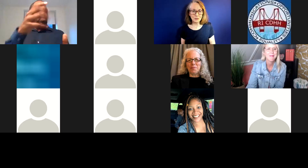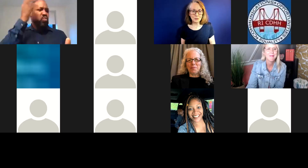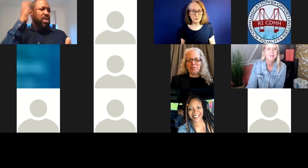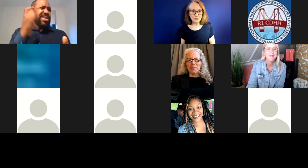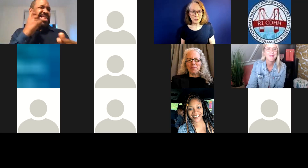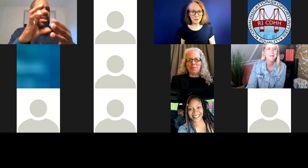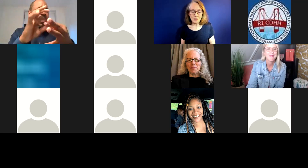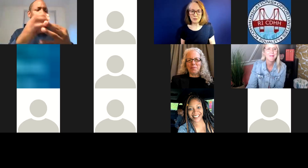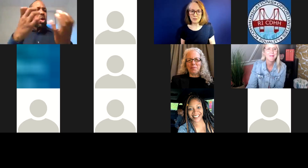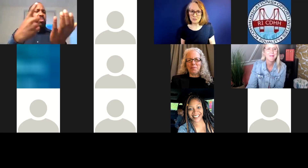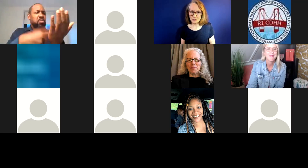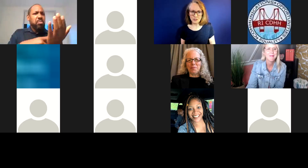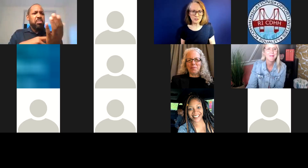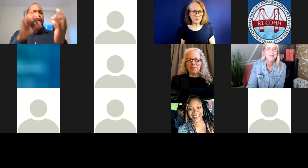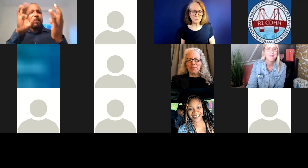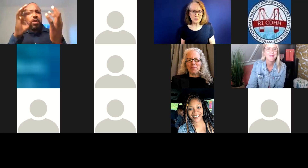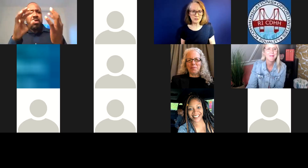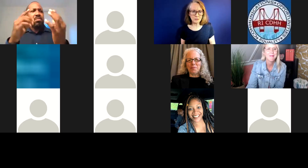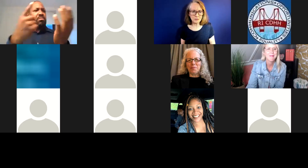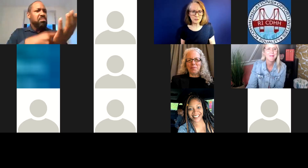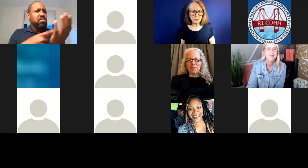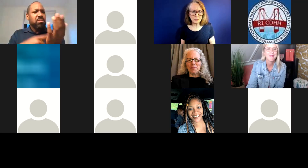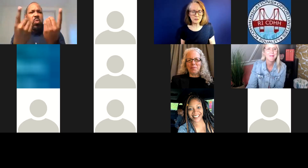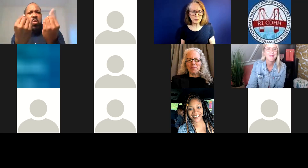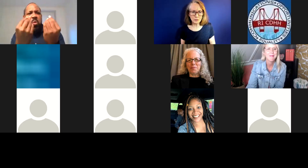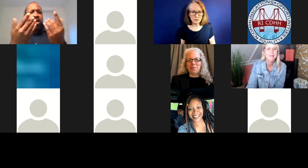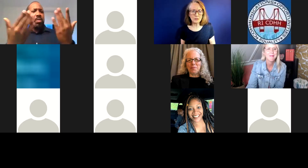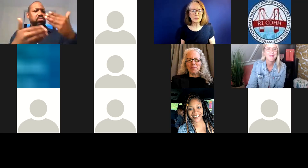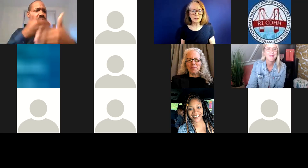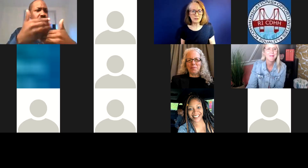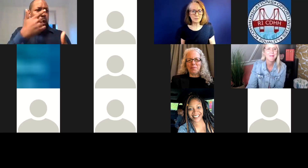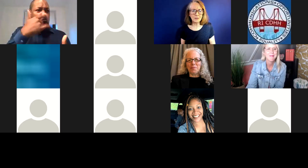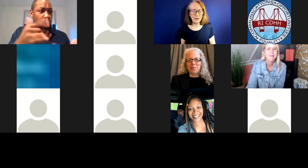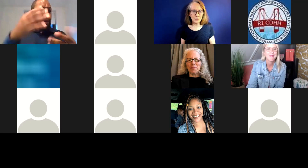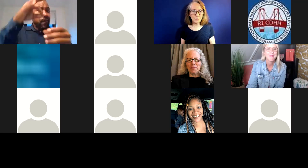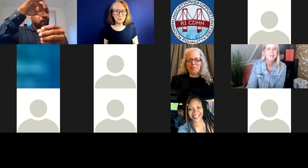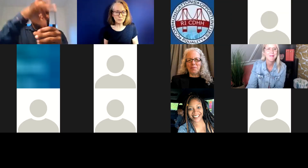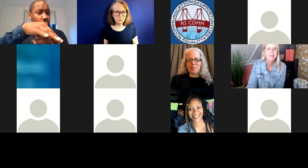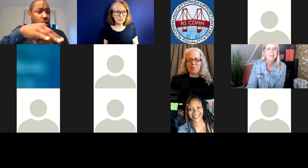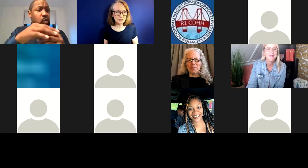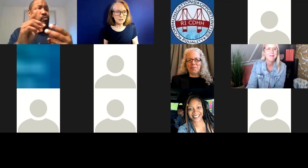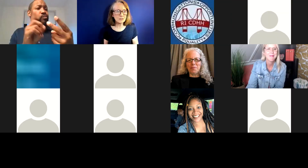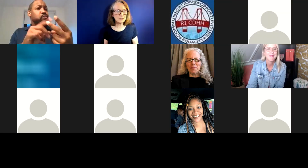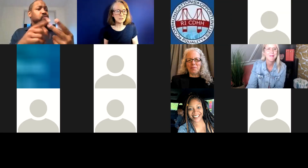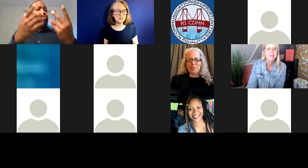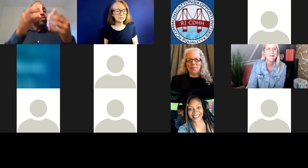to talk about Rain's suggestion, which I thought was really important. How will we conduct these meetings?